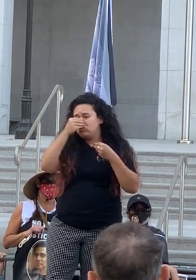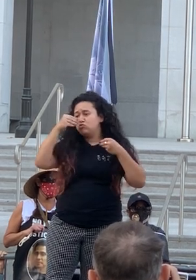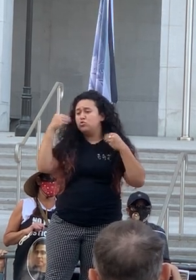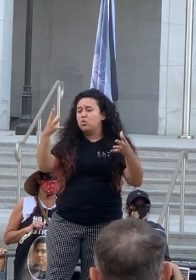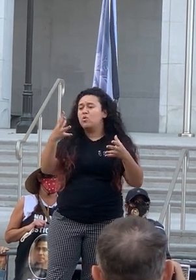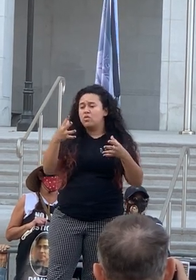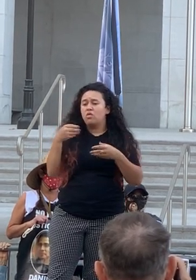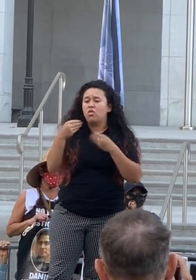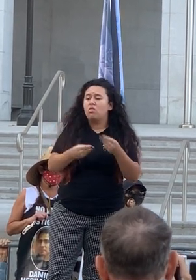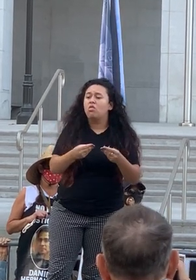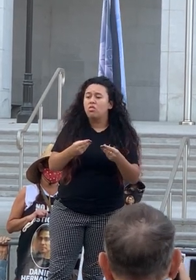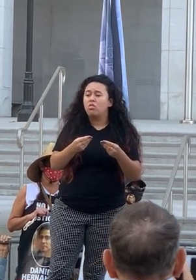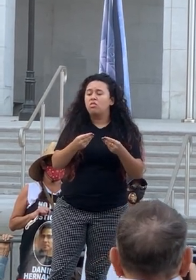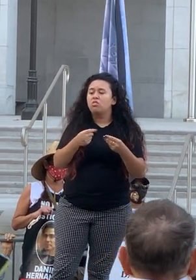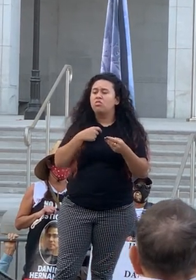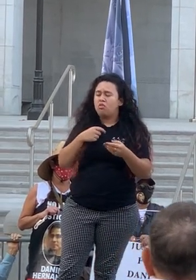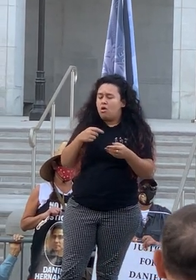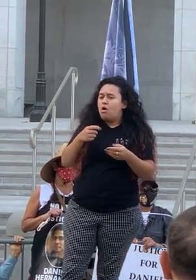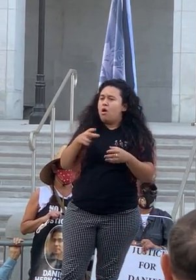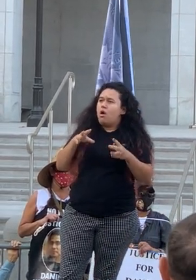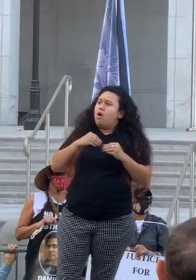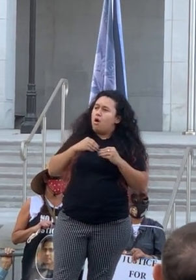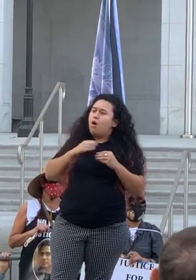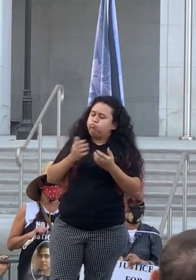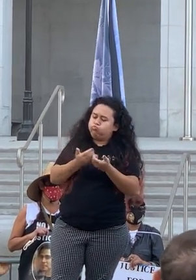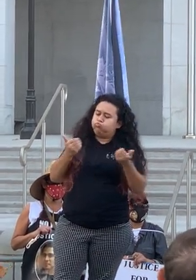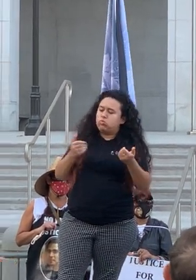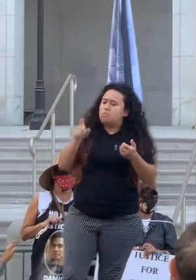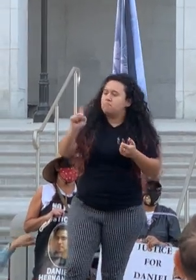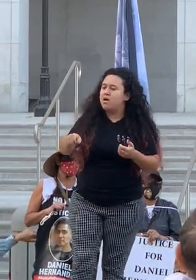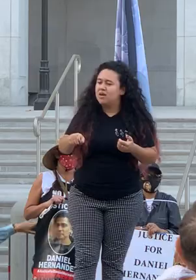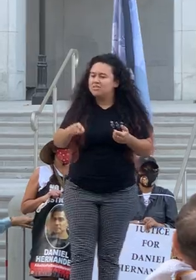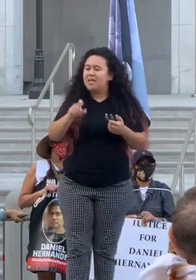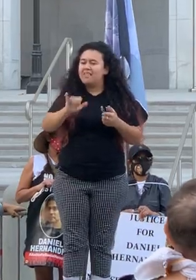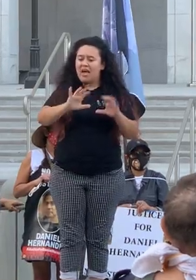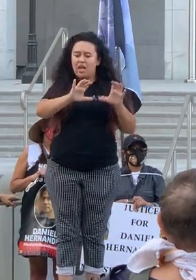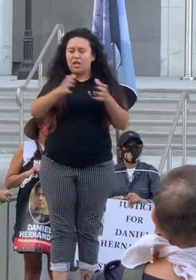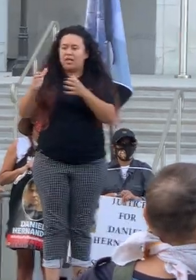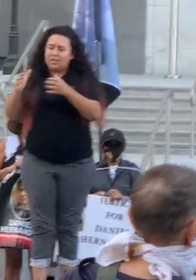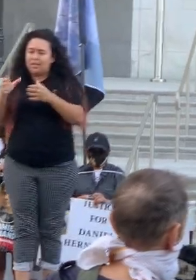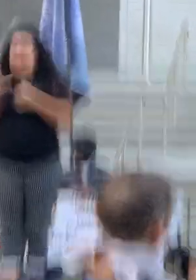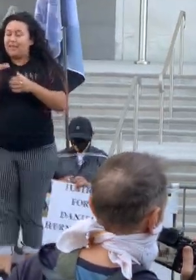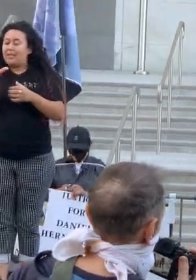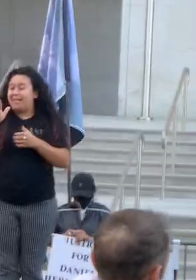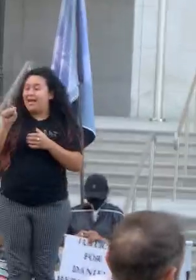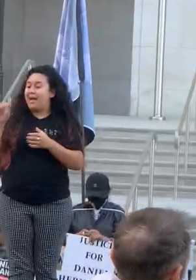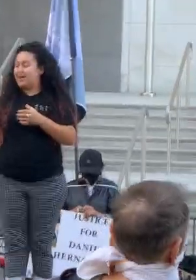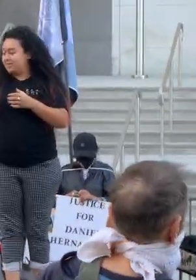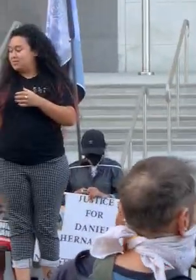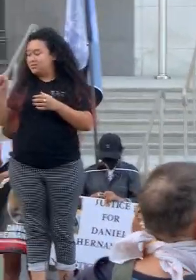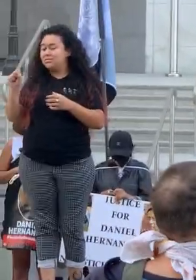They inherit division. Because that is what class is informed by.